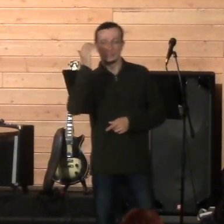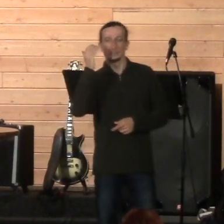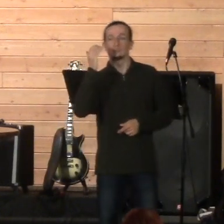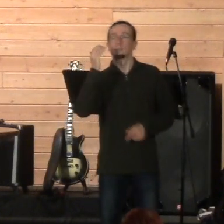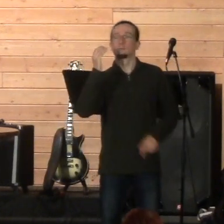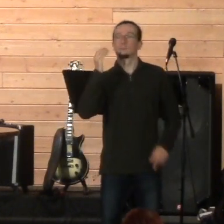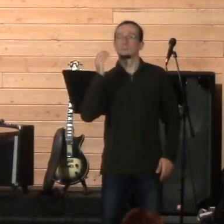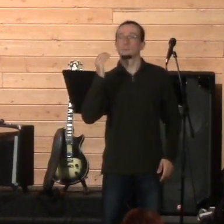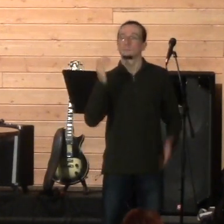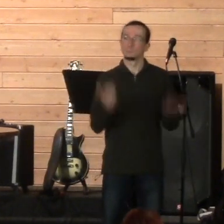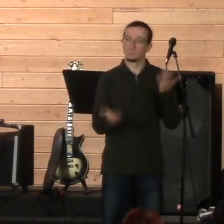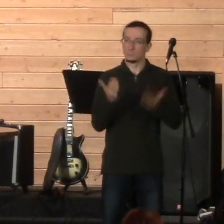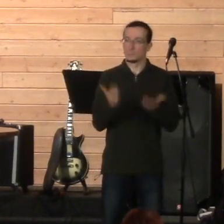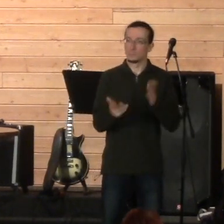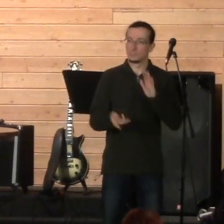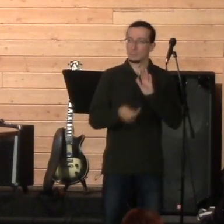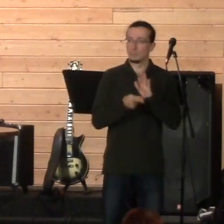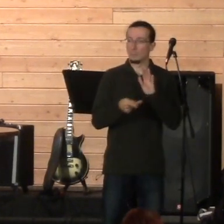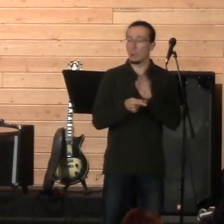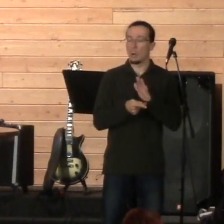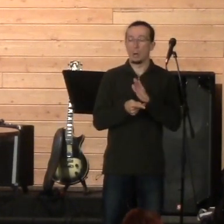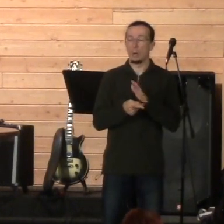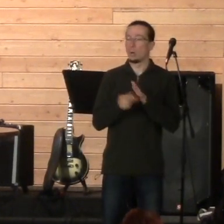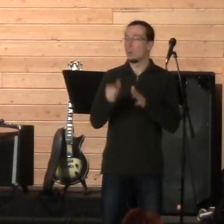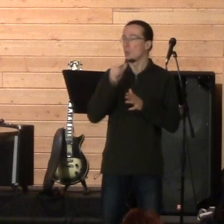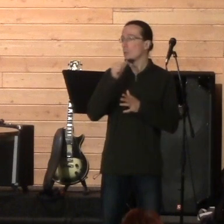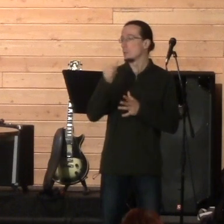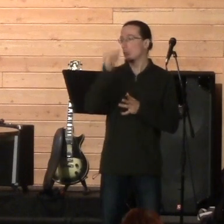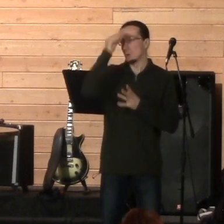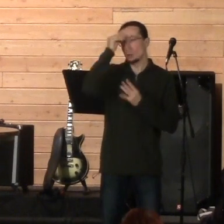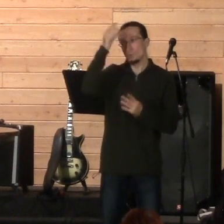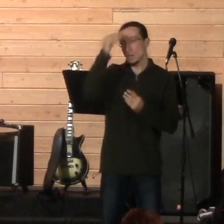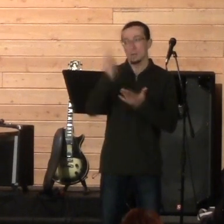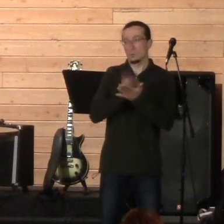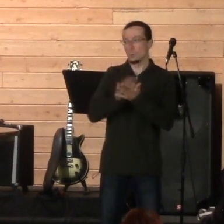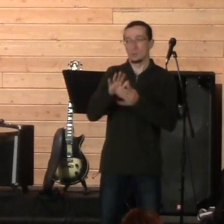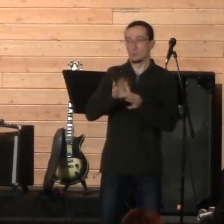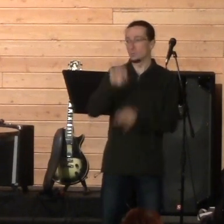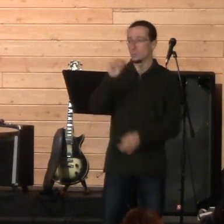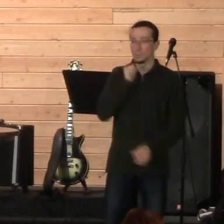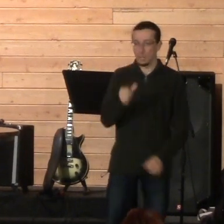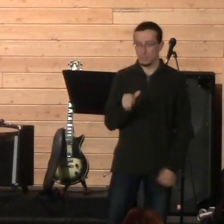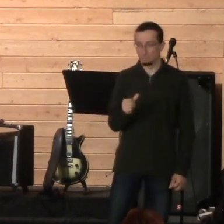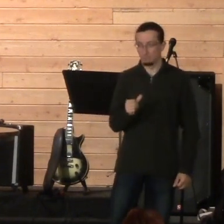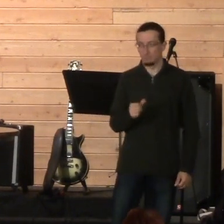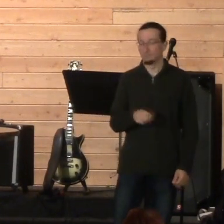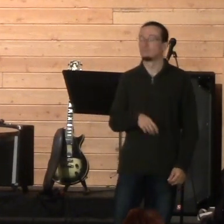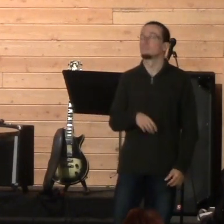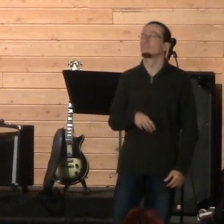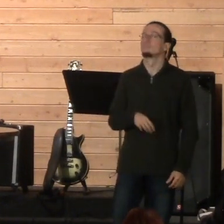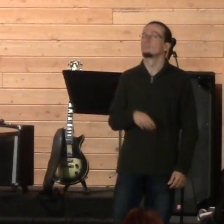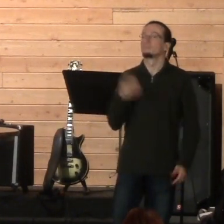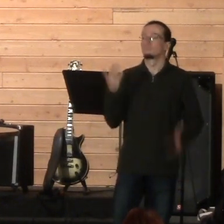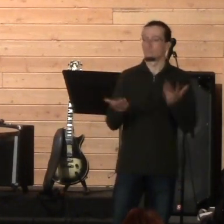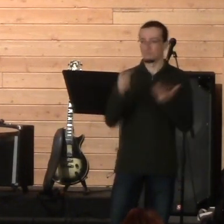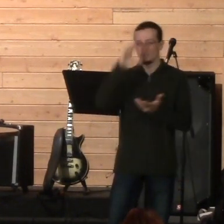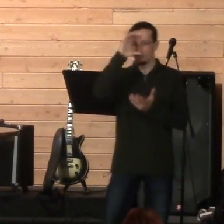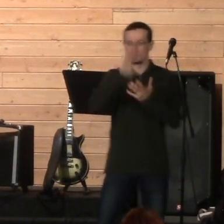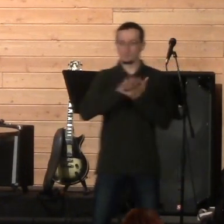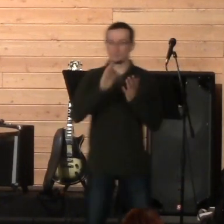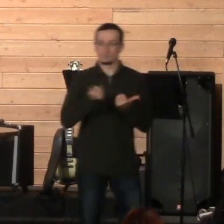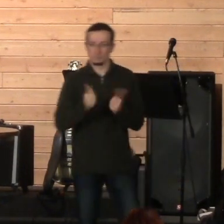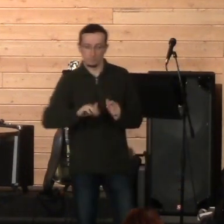saying that maybe Paul was out of step with the Holy Spirit here. And maybe the believers that were trying